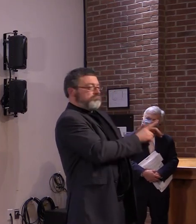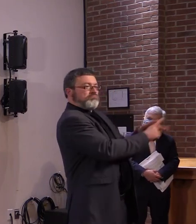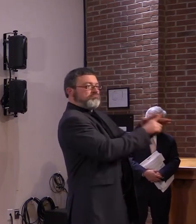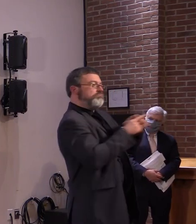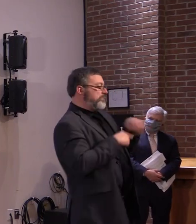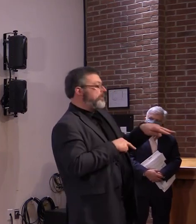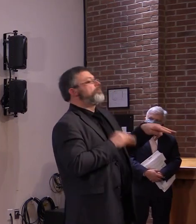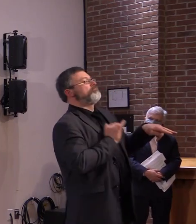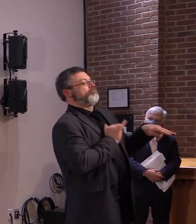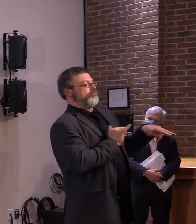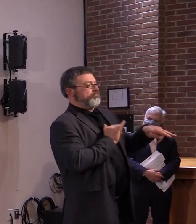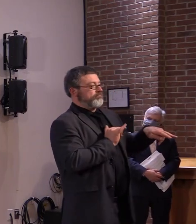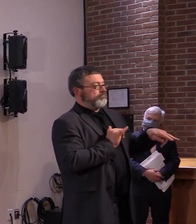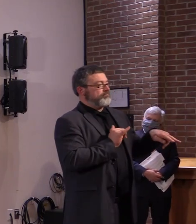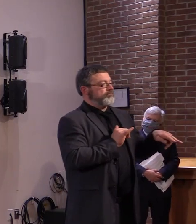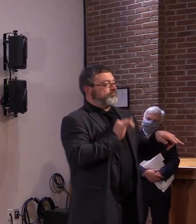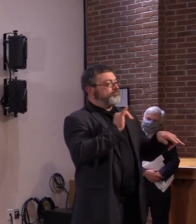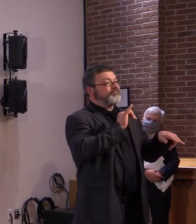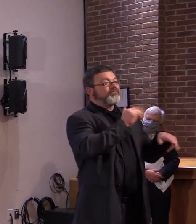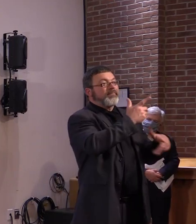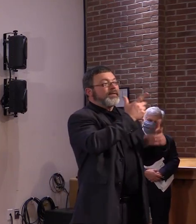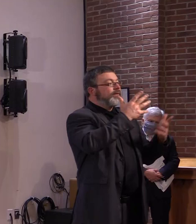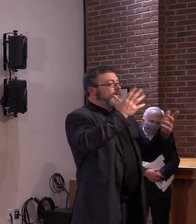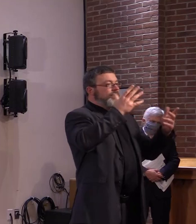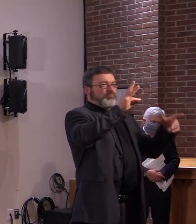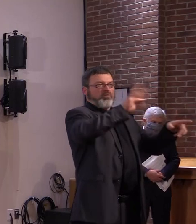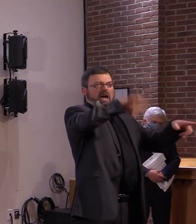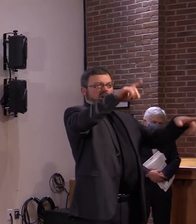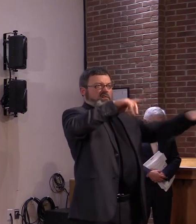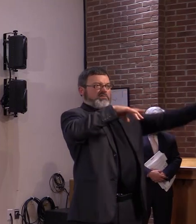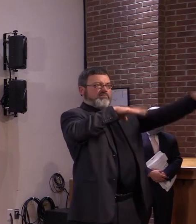viruses, and that there have